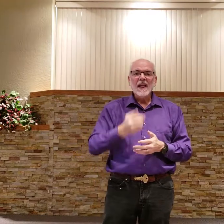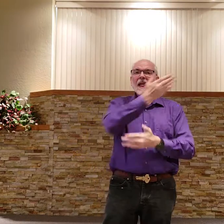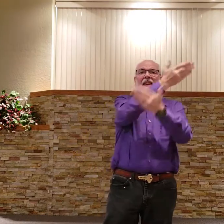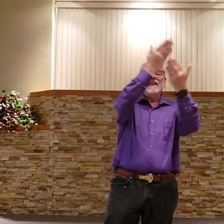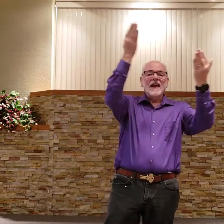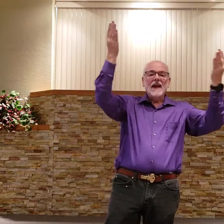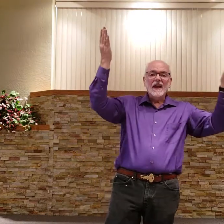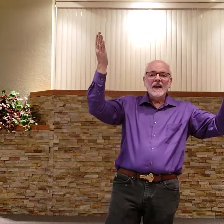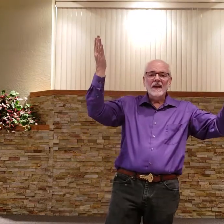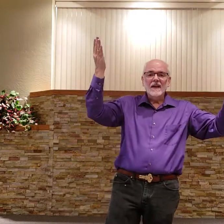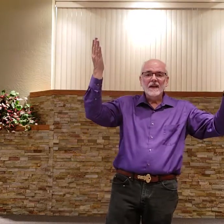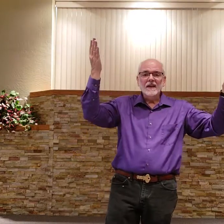They,